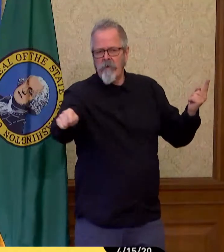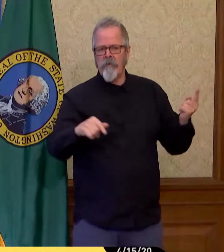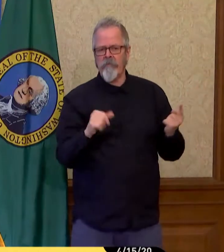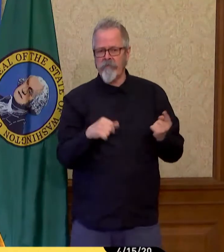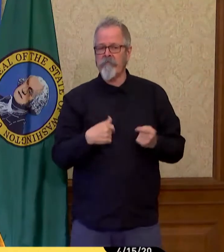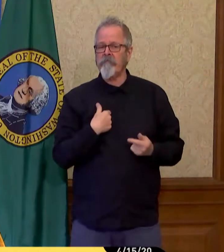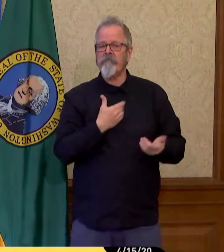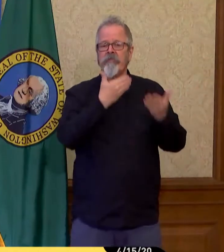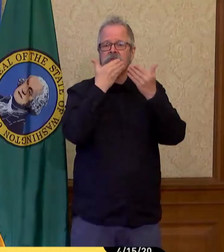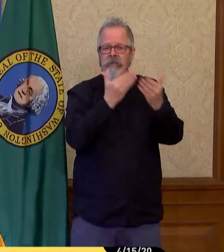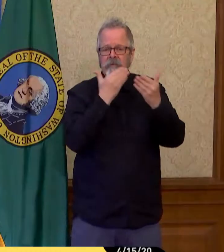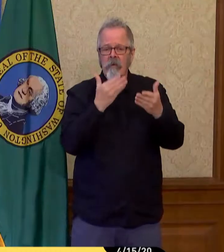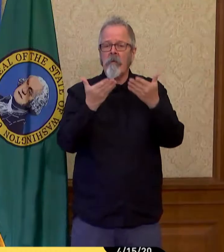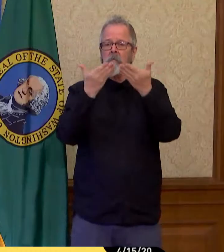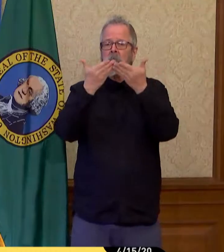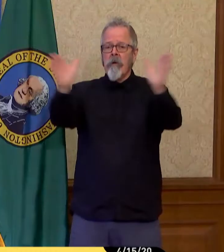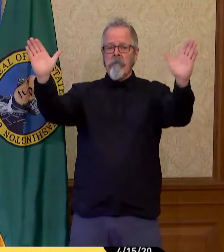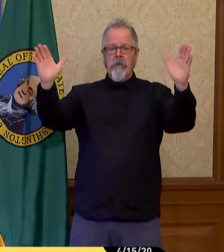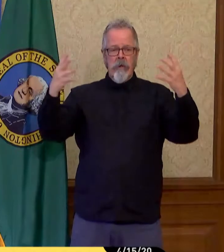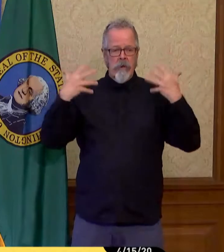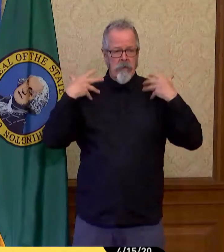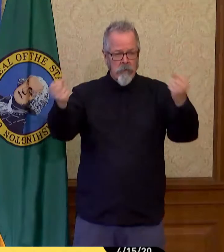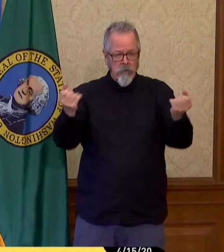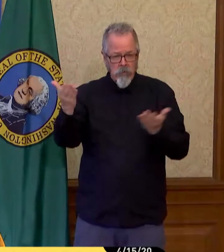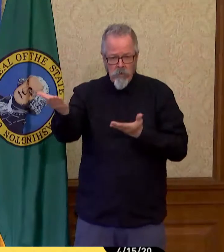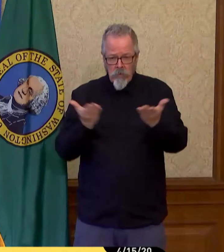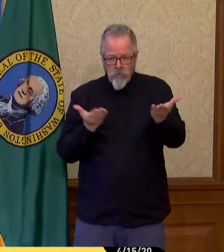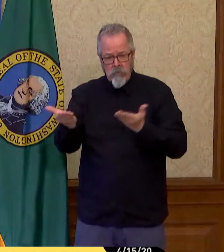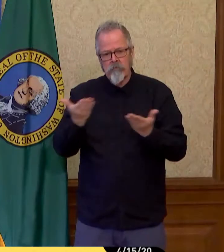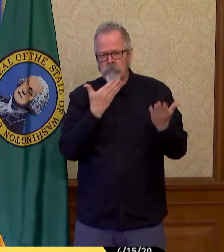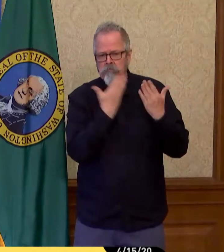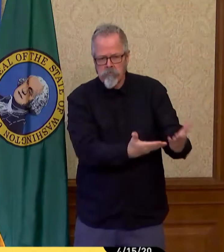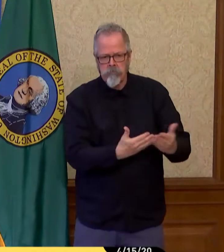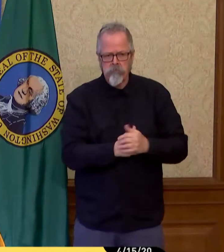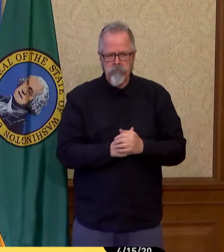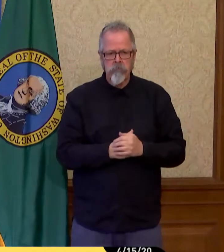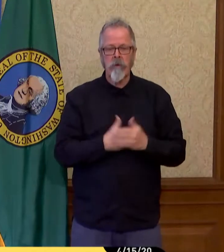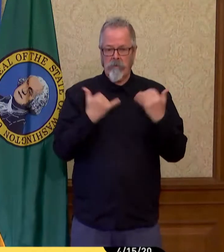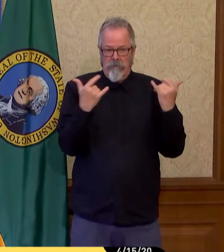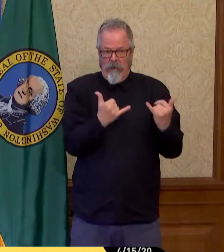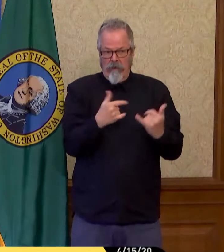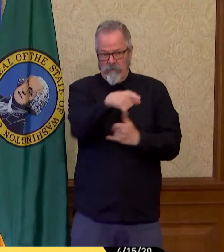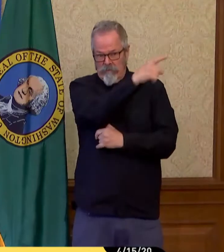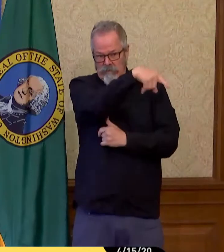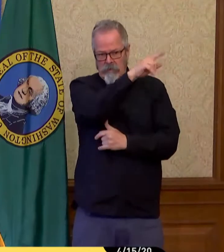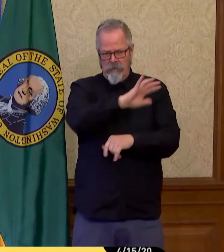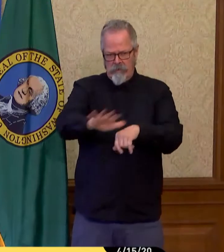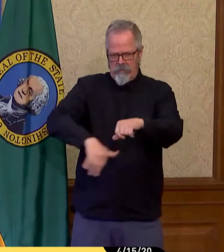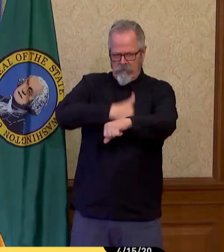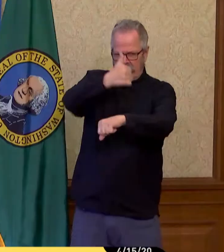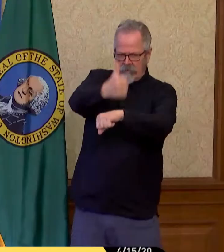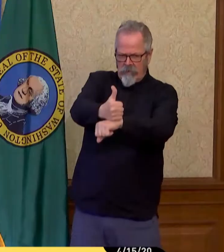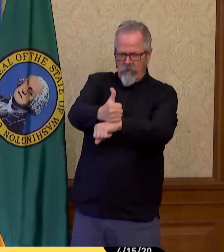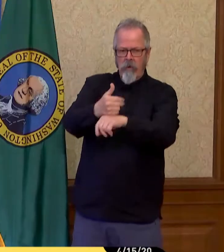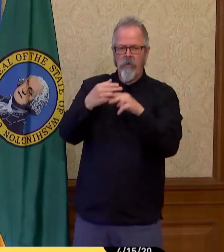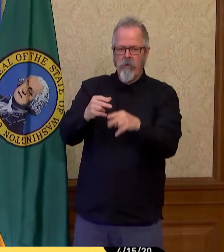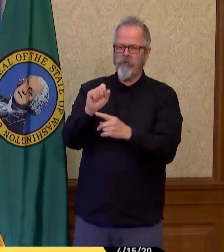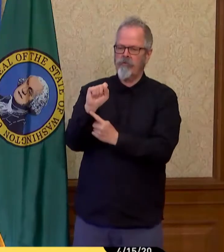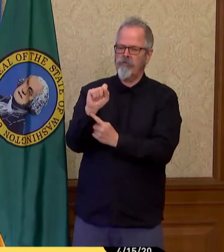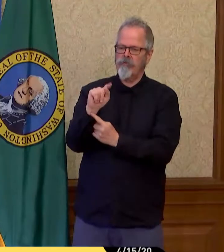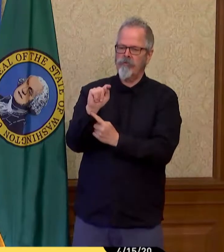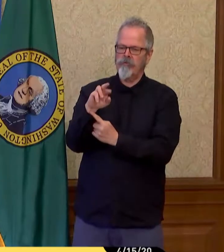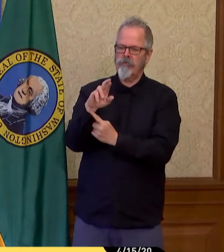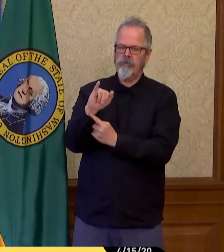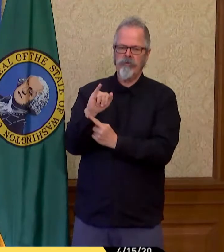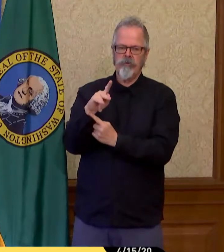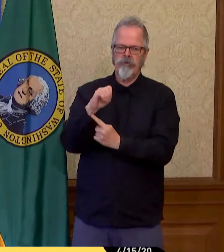care facilities maintain the best infection control possible. They're helping us continue in our effort to get